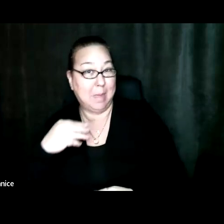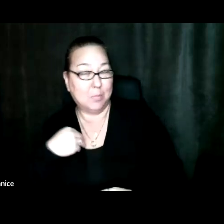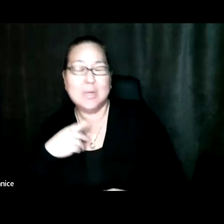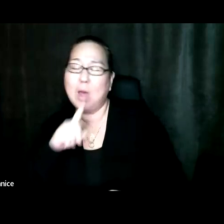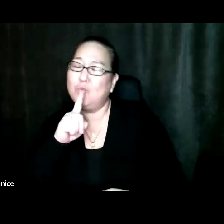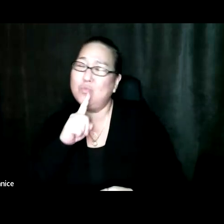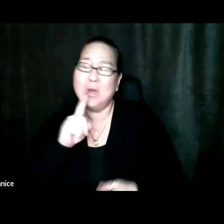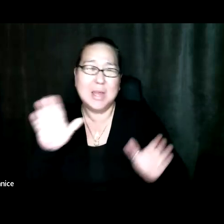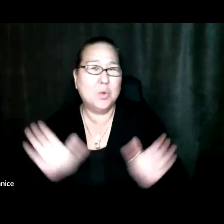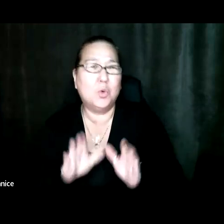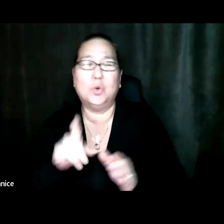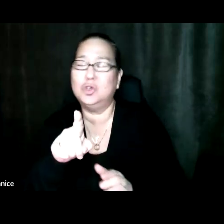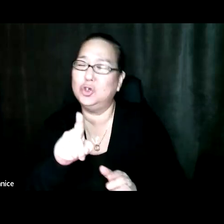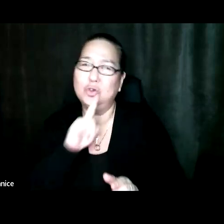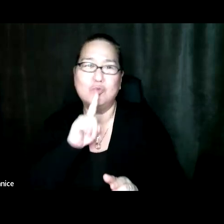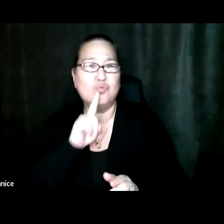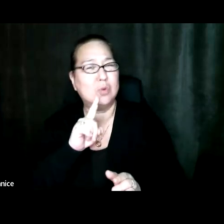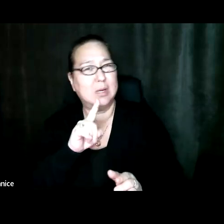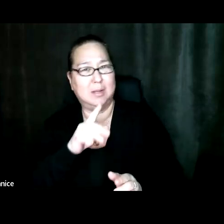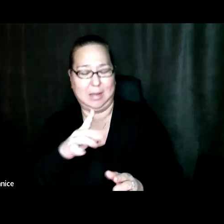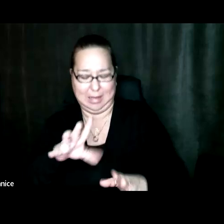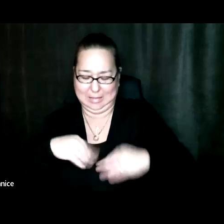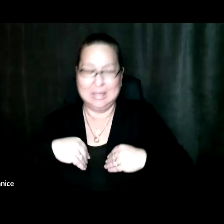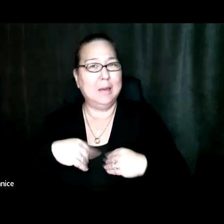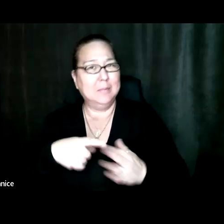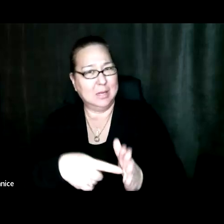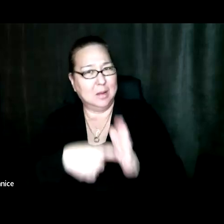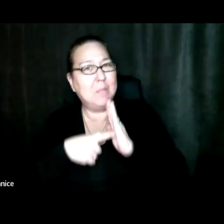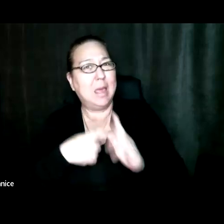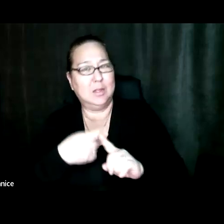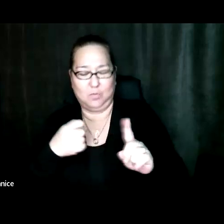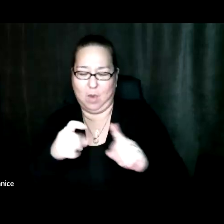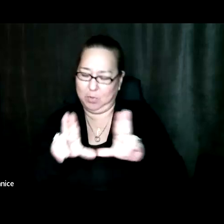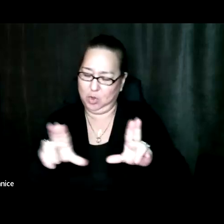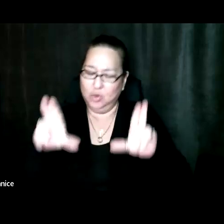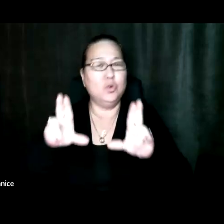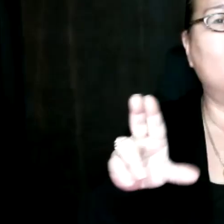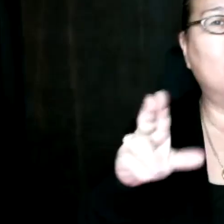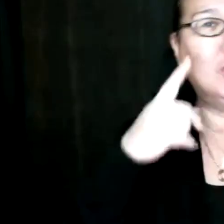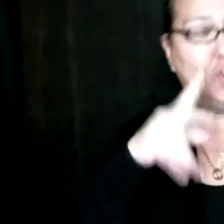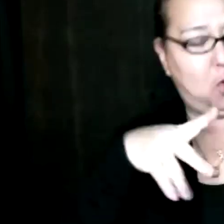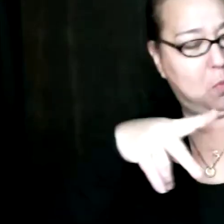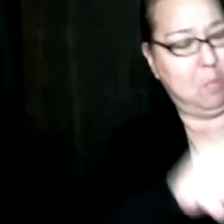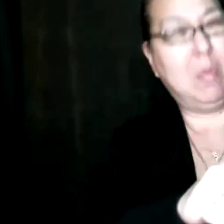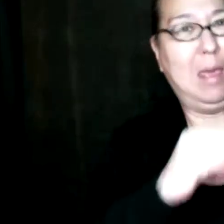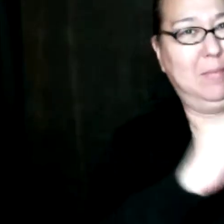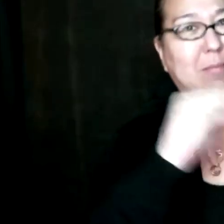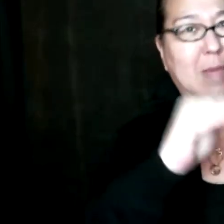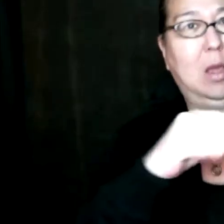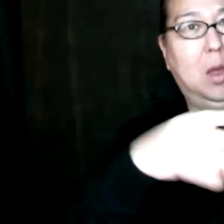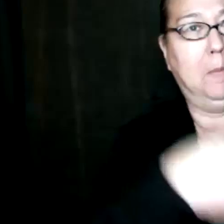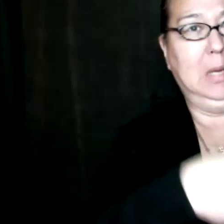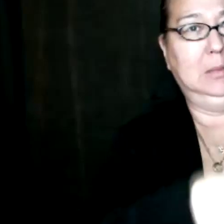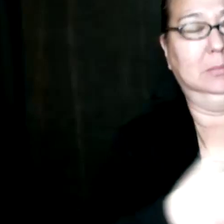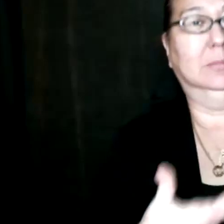BTU's demand for fair wages for paraprofessionals. Thank you. Thank you very much.